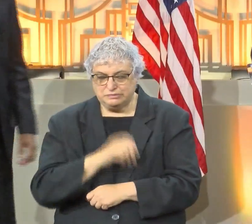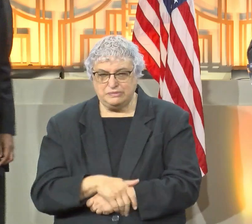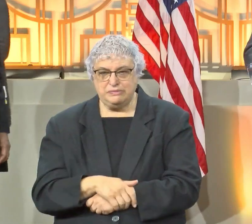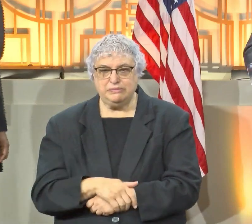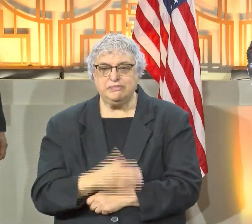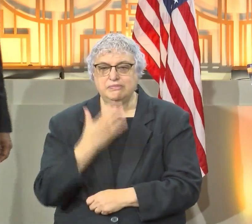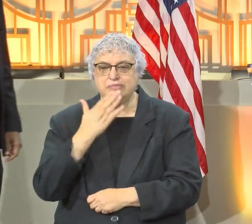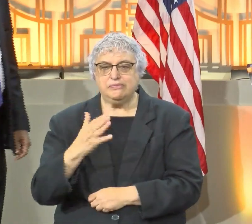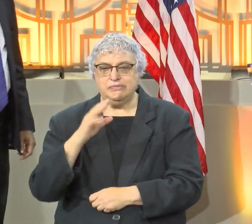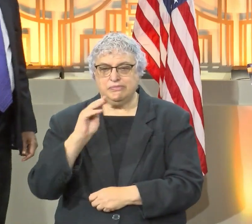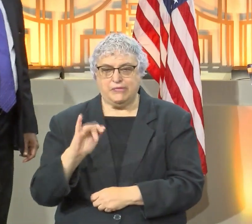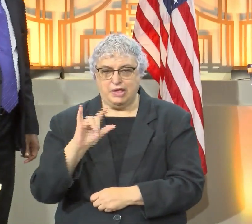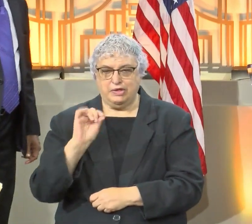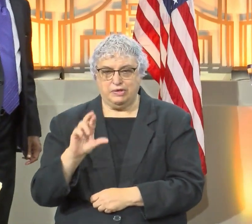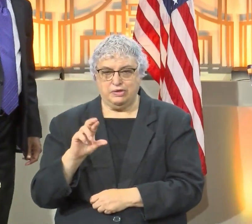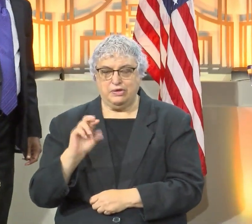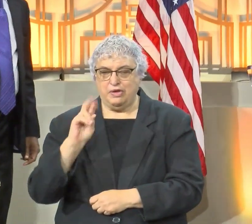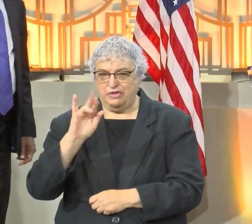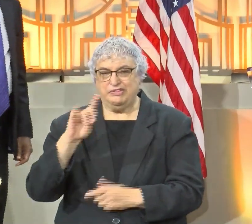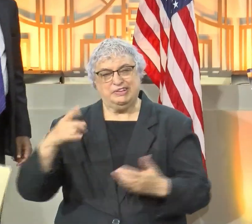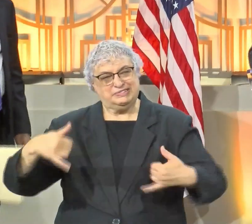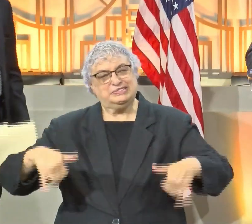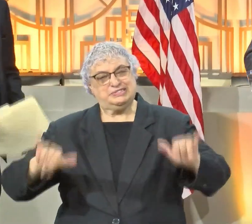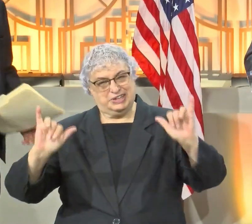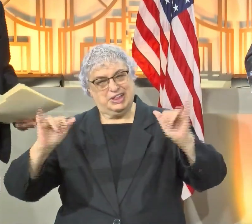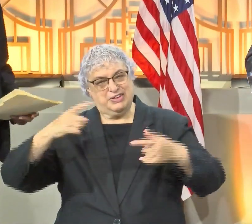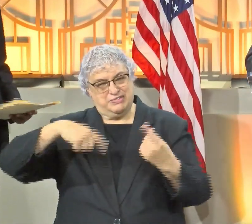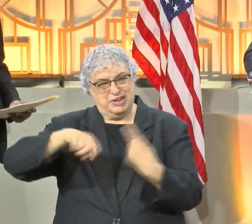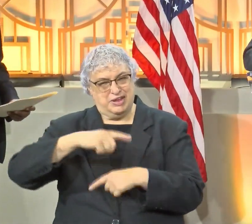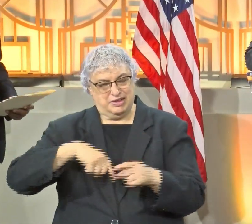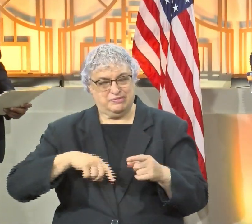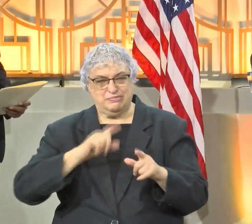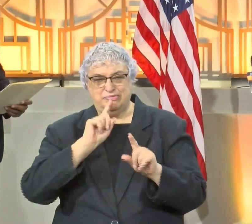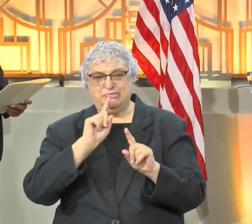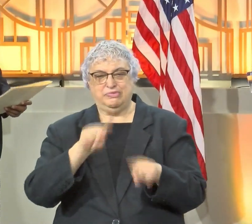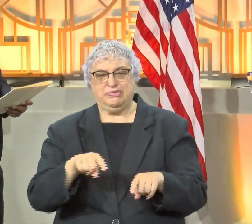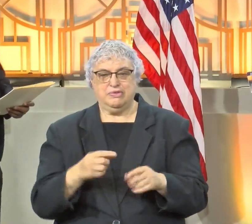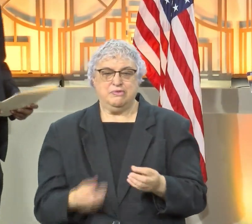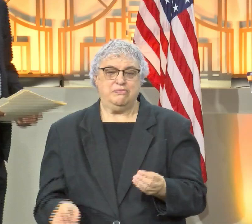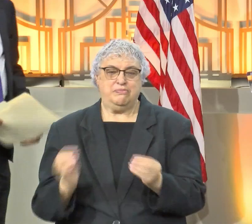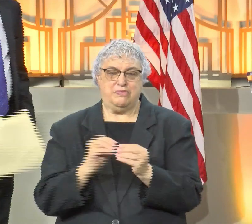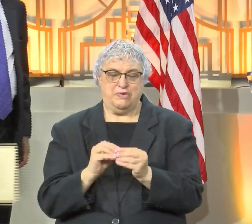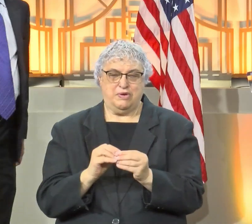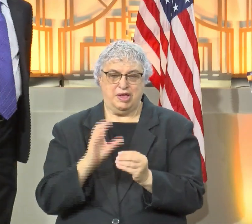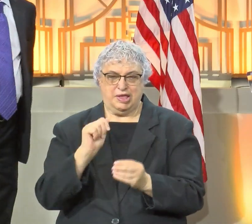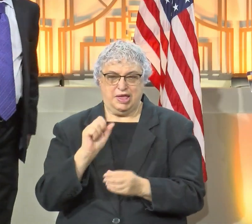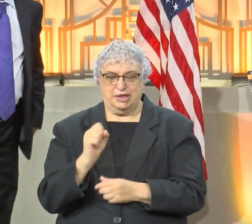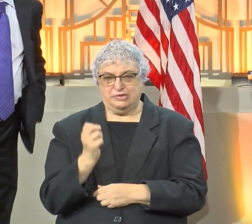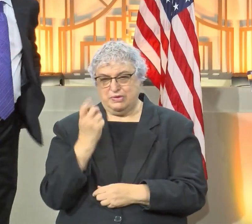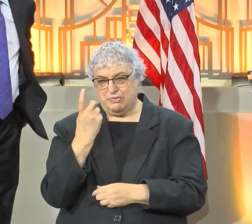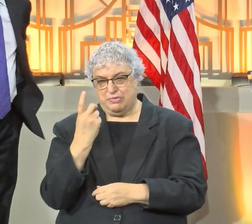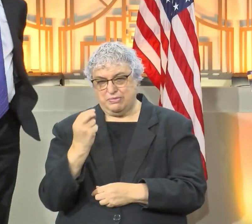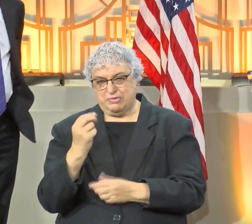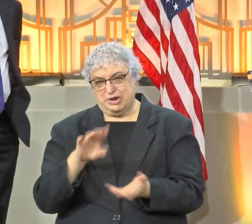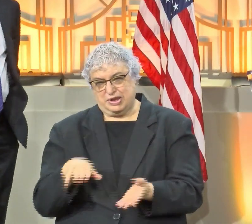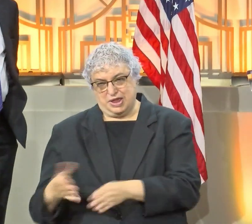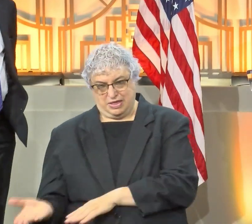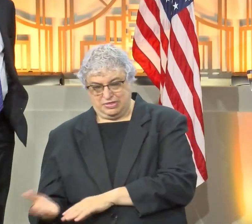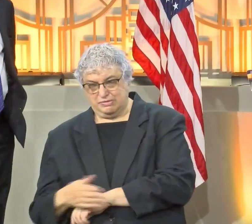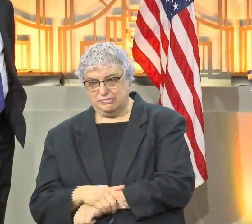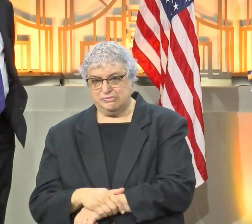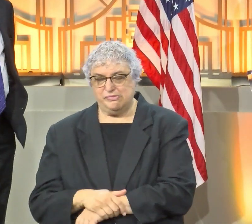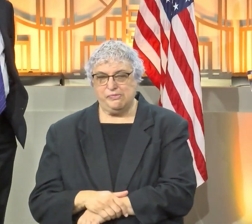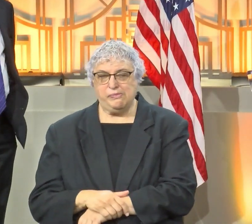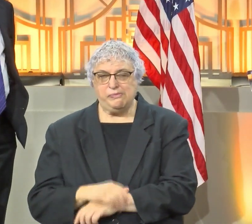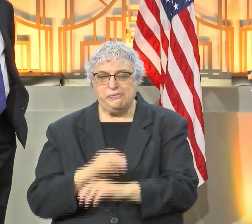Thank you, Mayor. And yes, COVID is still here, and we reported more cases today and tragically another death. But there is a little bit of light